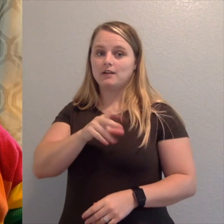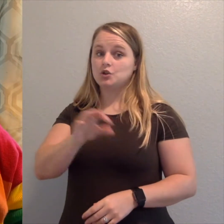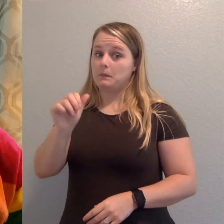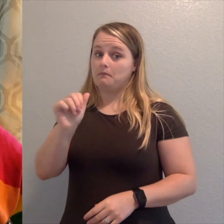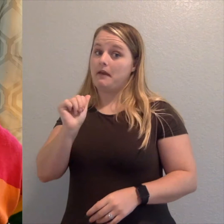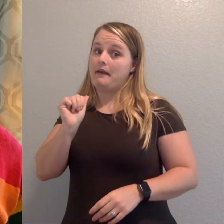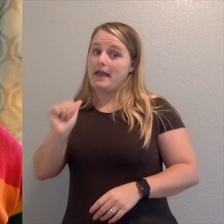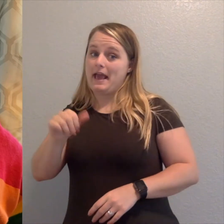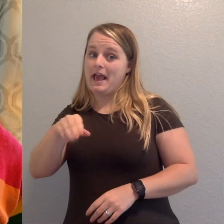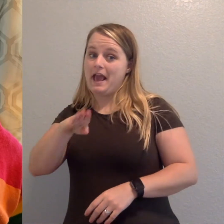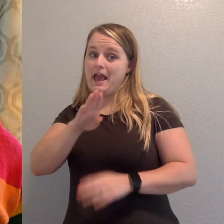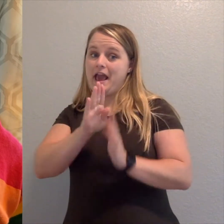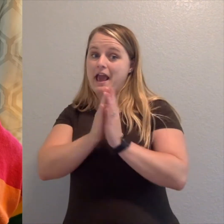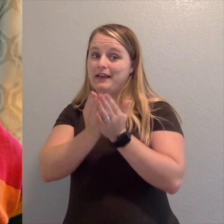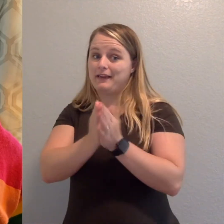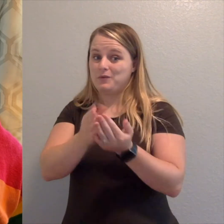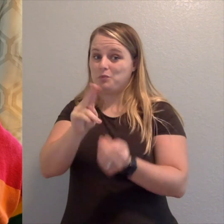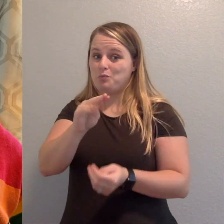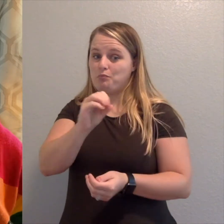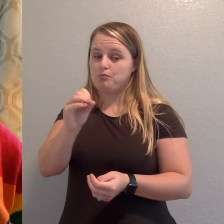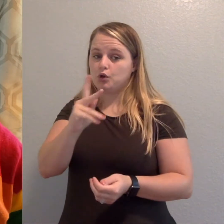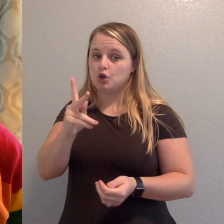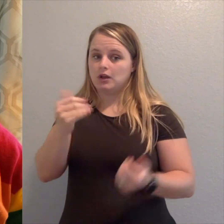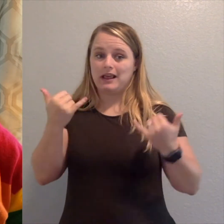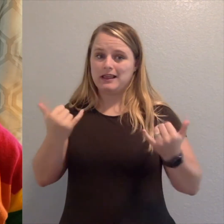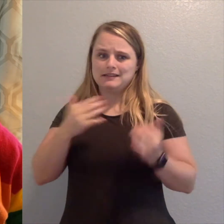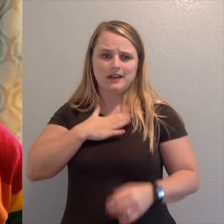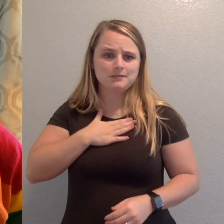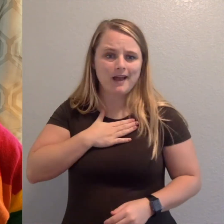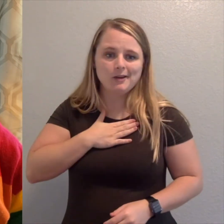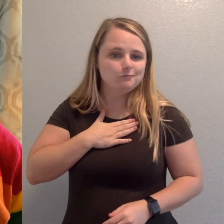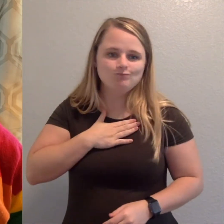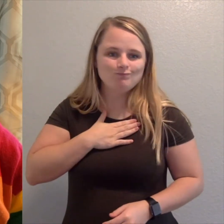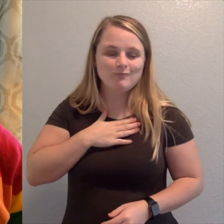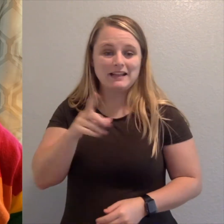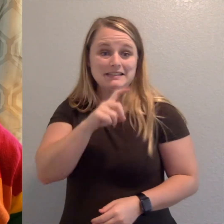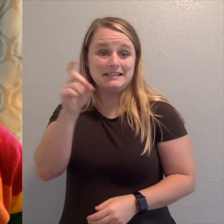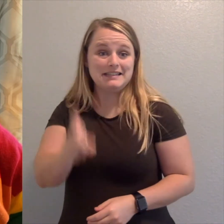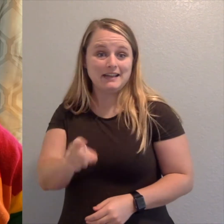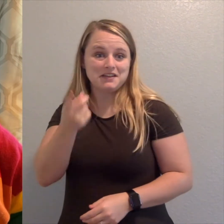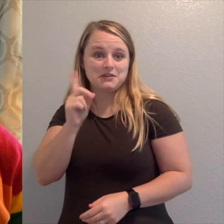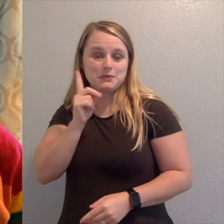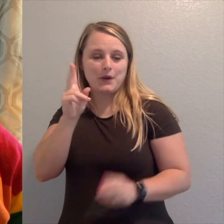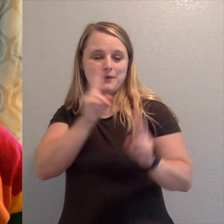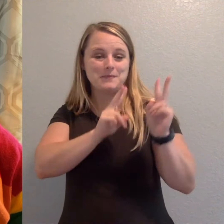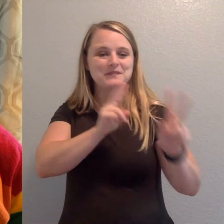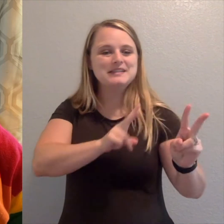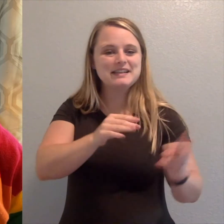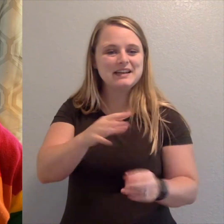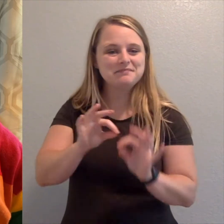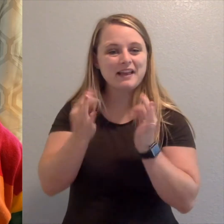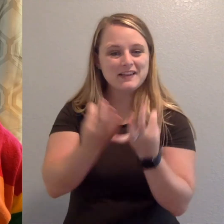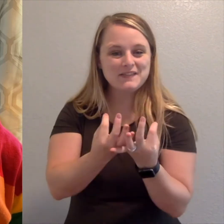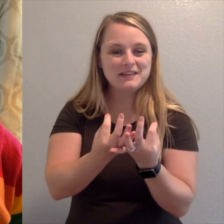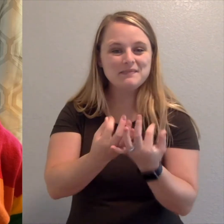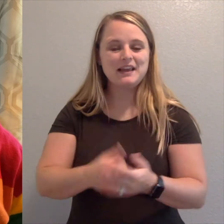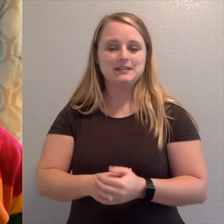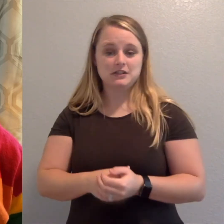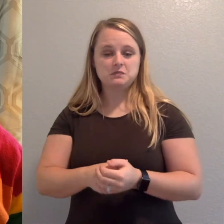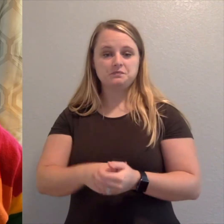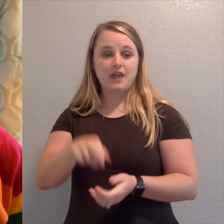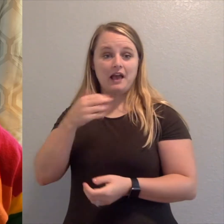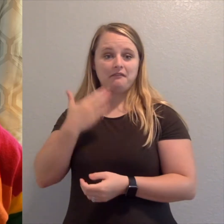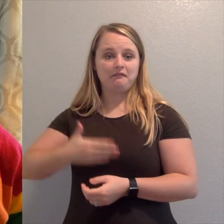Welcome back to A Book Nook. This is a book nook in Texas where I'm visiting. I'm